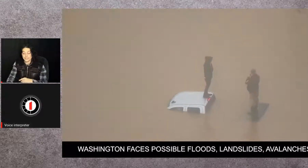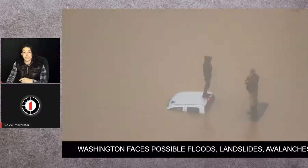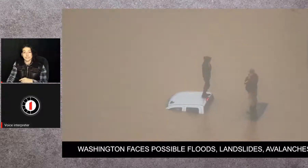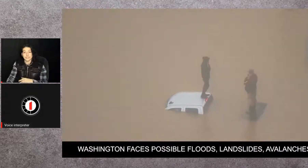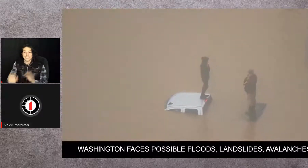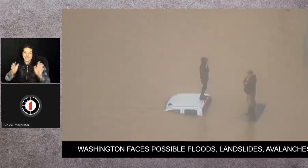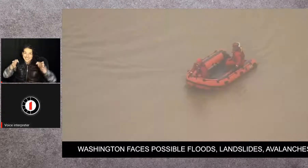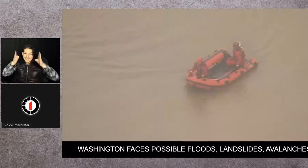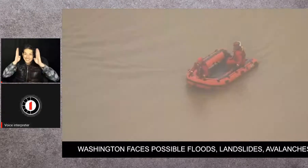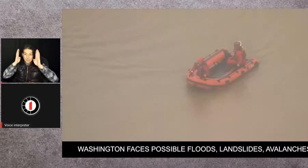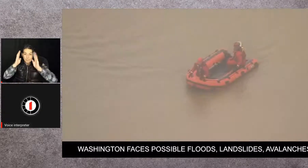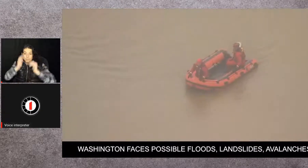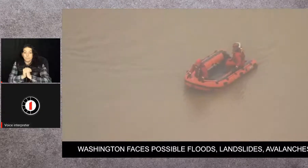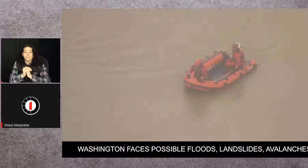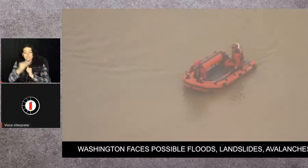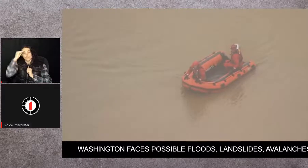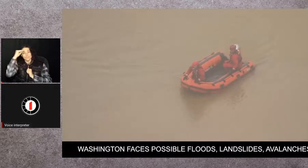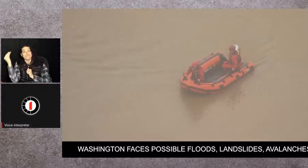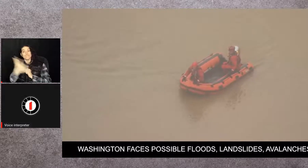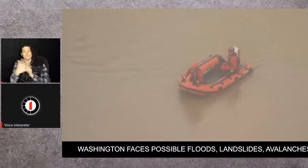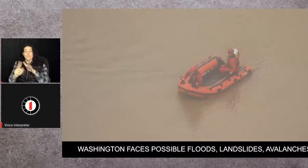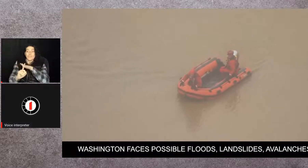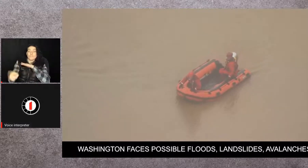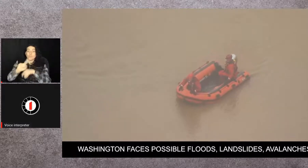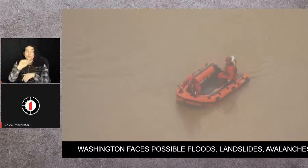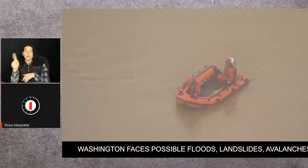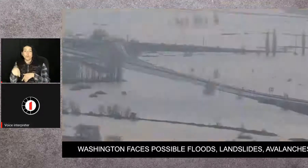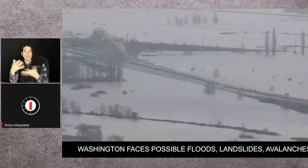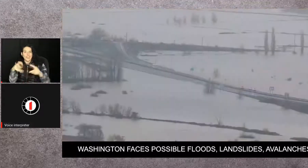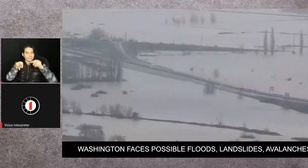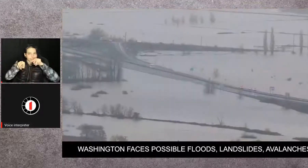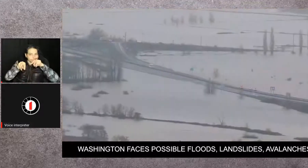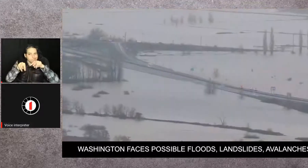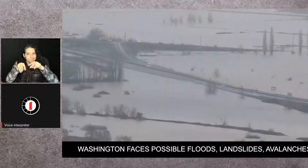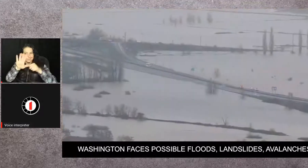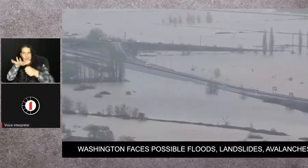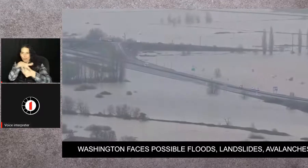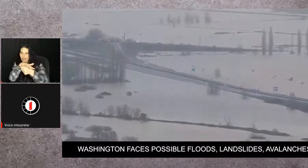If you live in the Pacific Northwest, listen up.